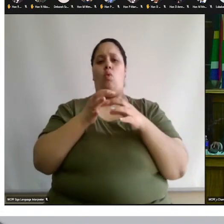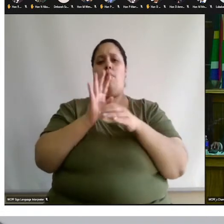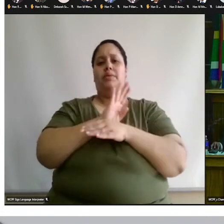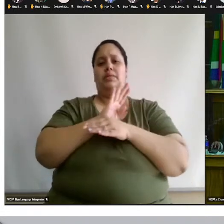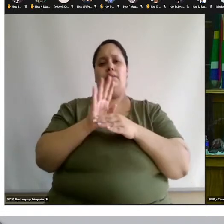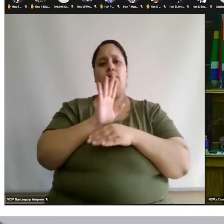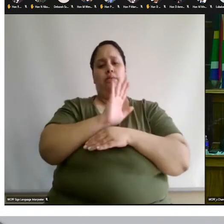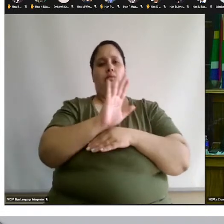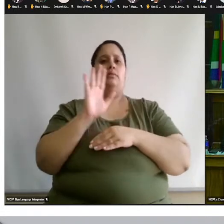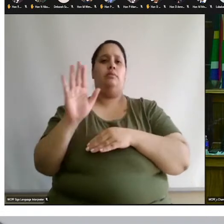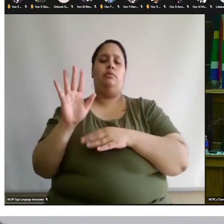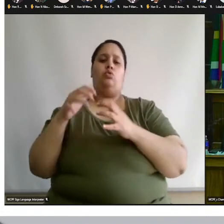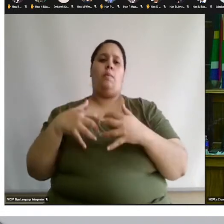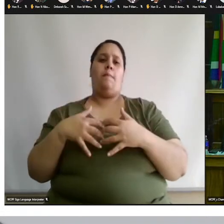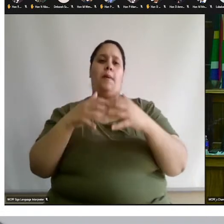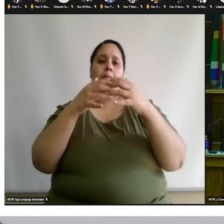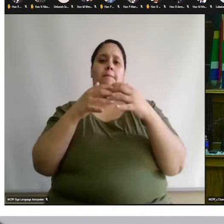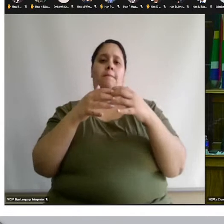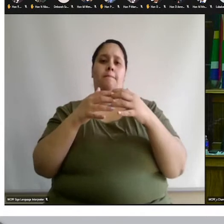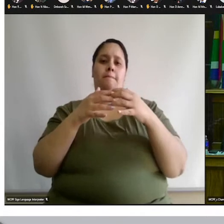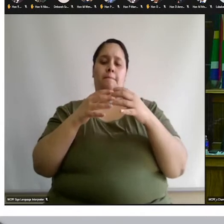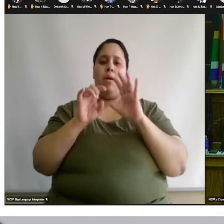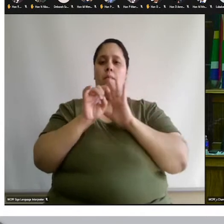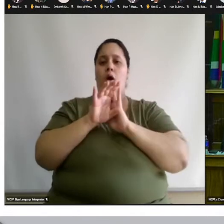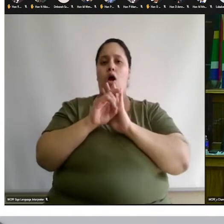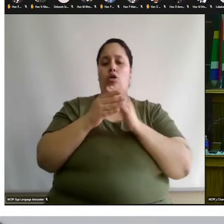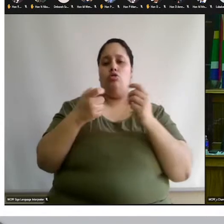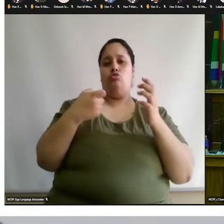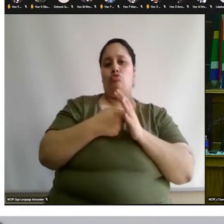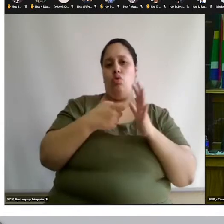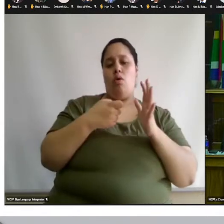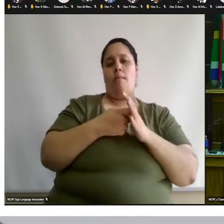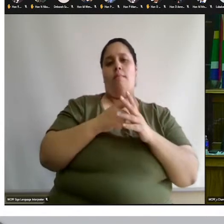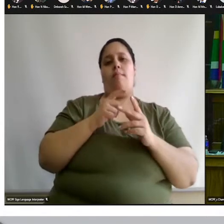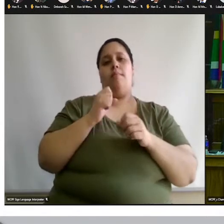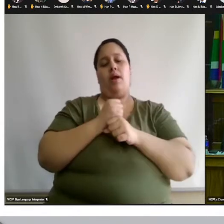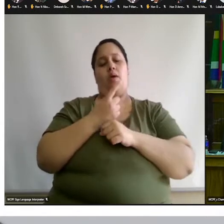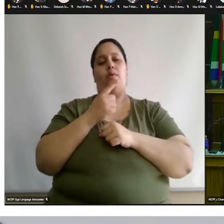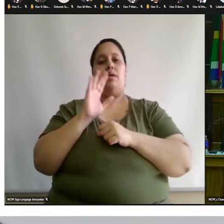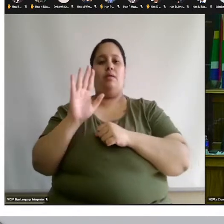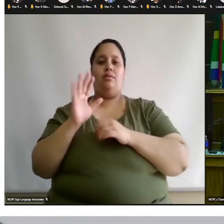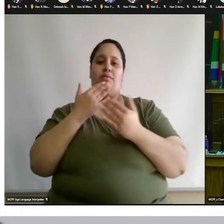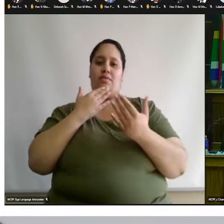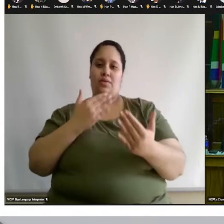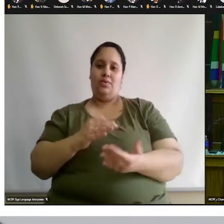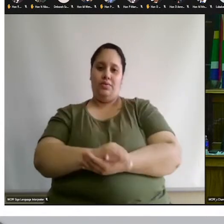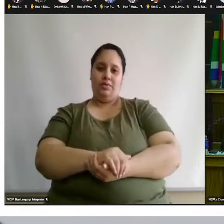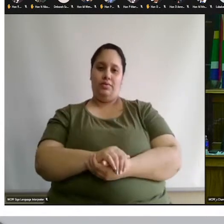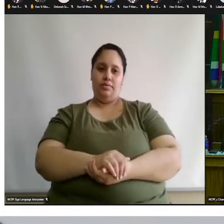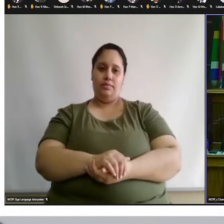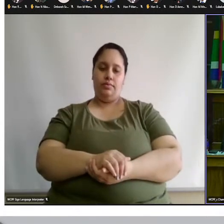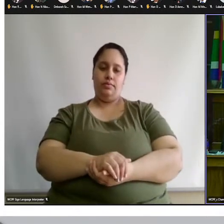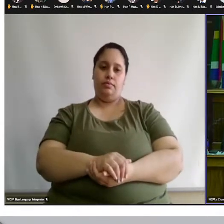by creating market stores in Gauteng. Thank you.